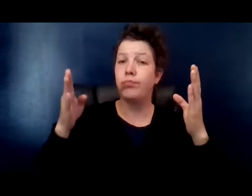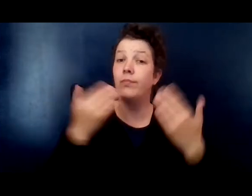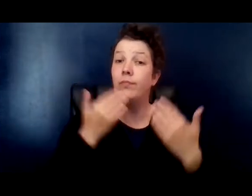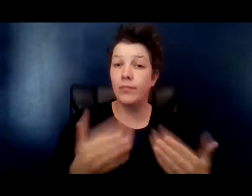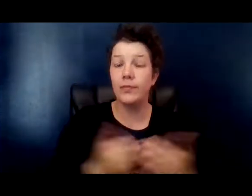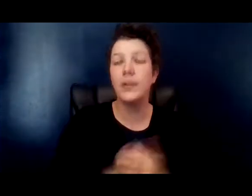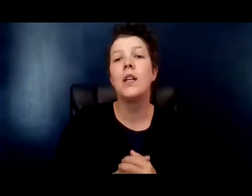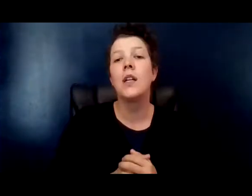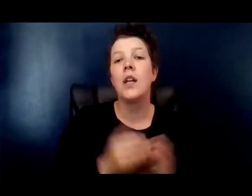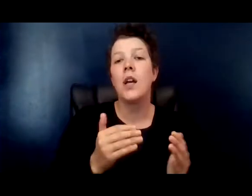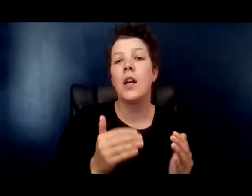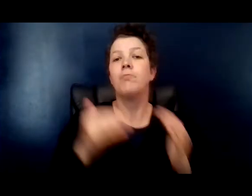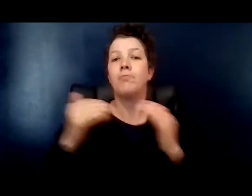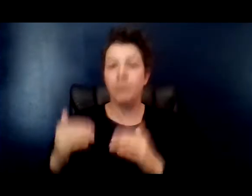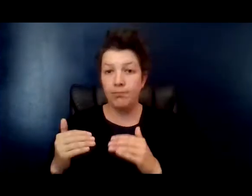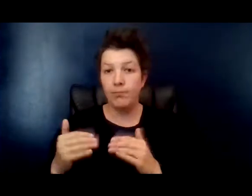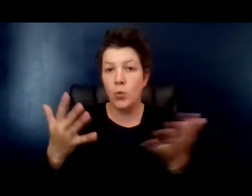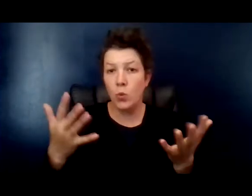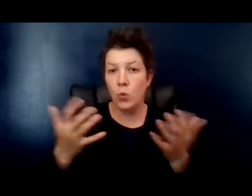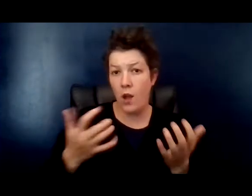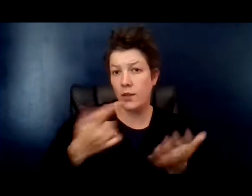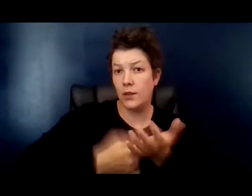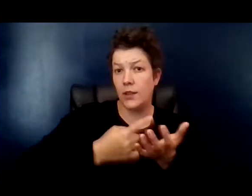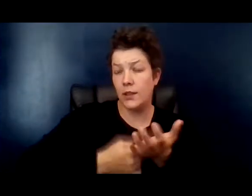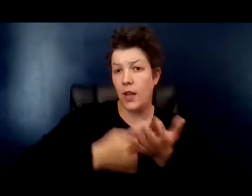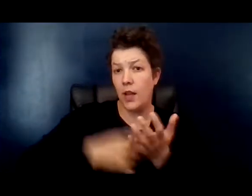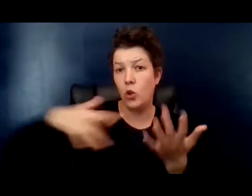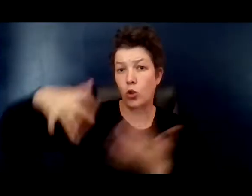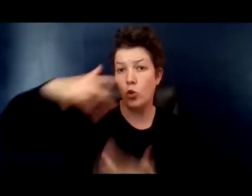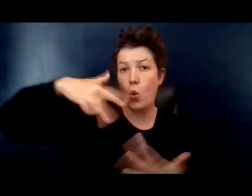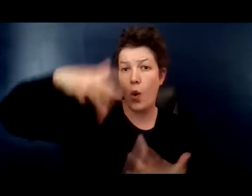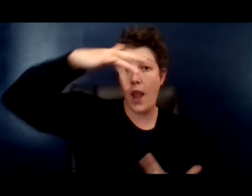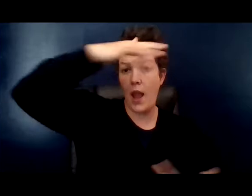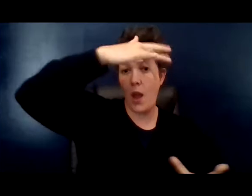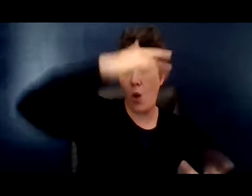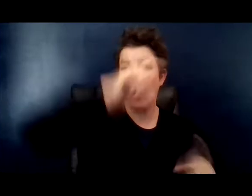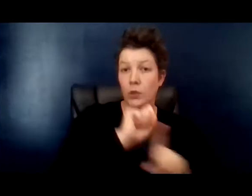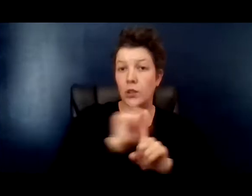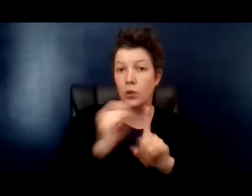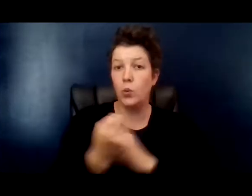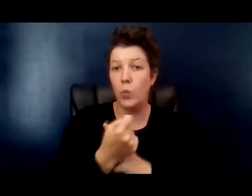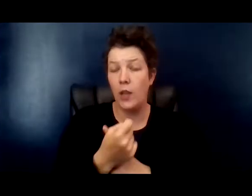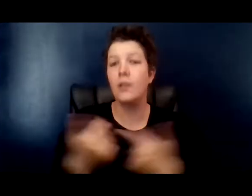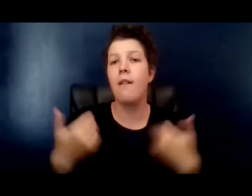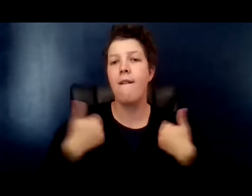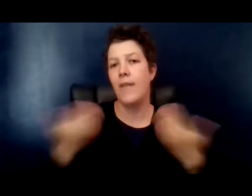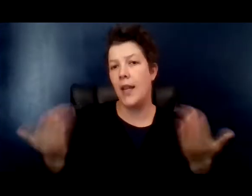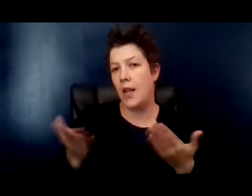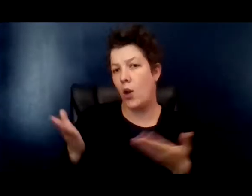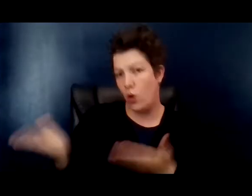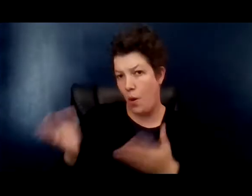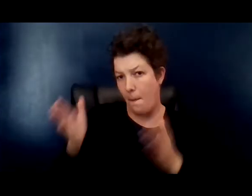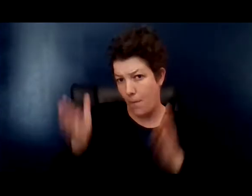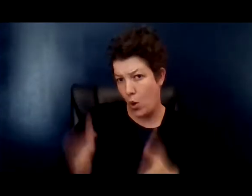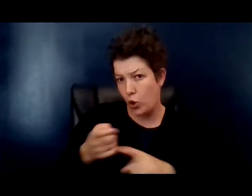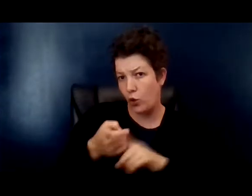our tornado situation. We have emergency management here with us as well. Our emergency management, what we want to say, first of all, to all the citizens